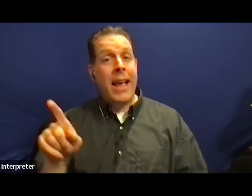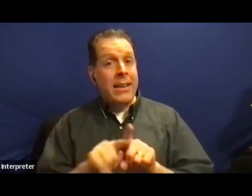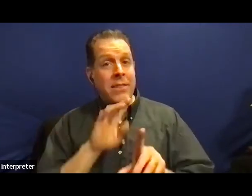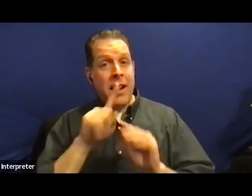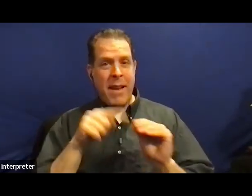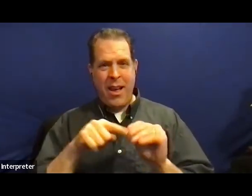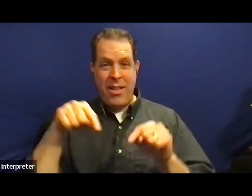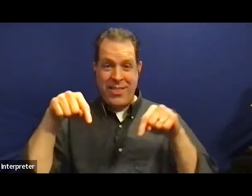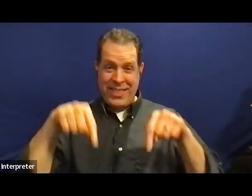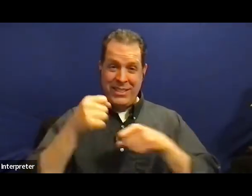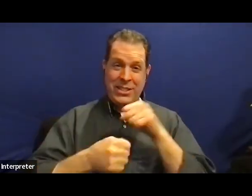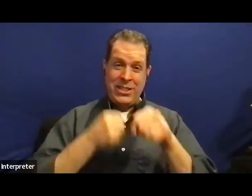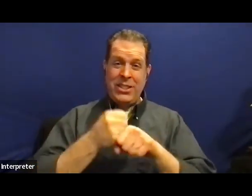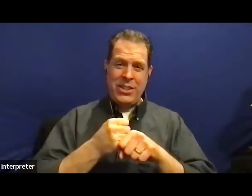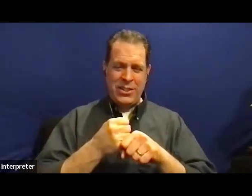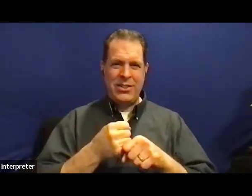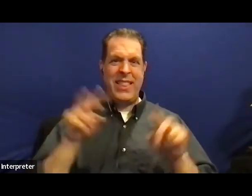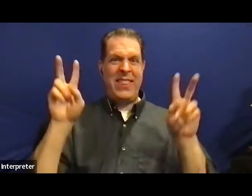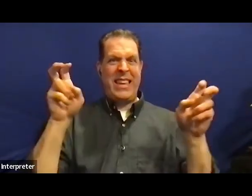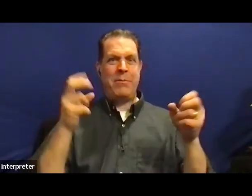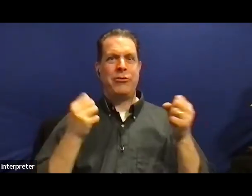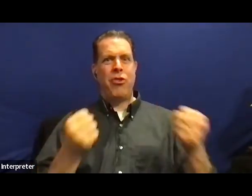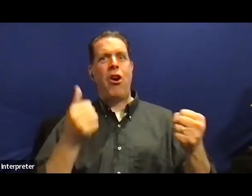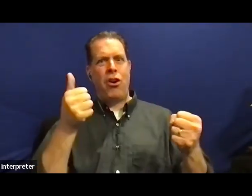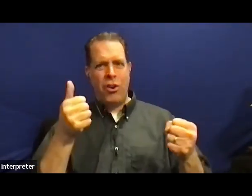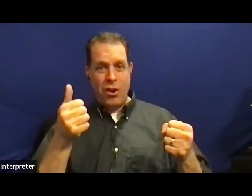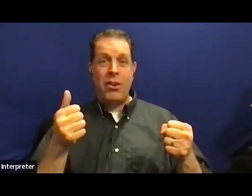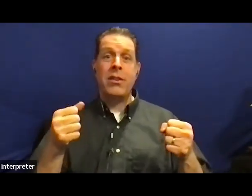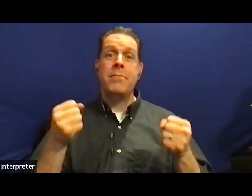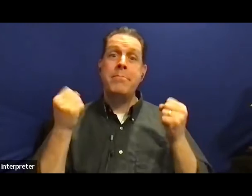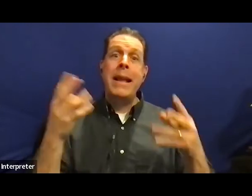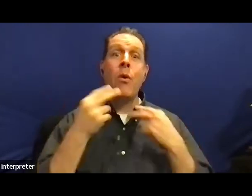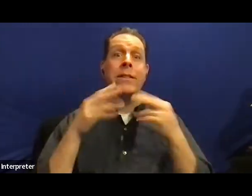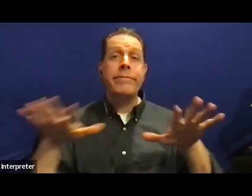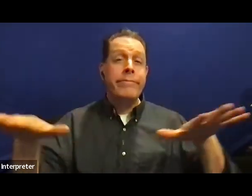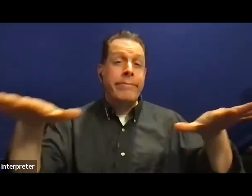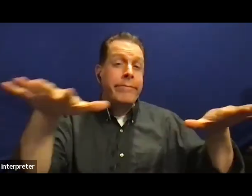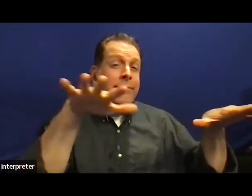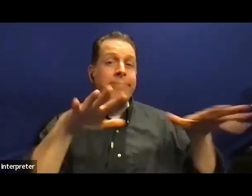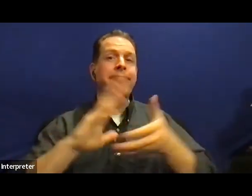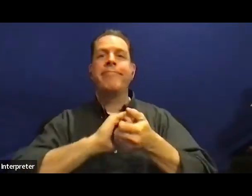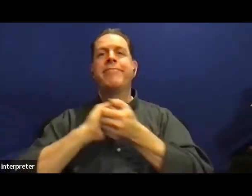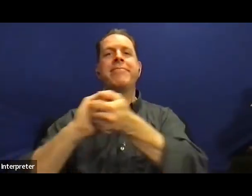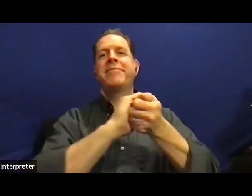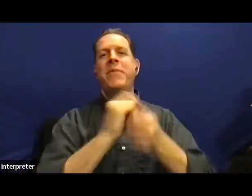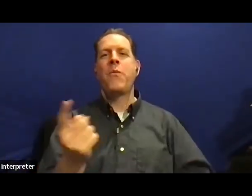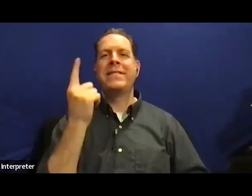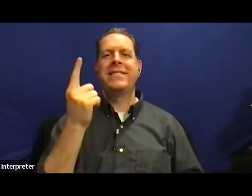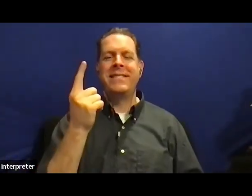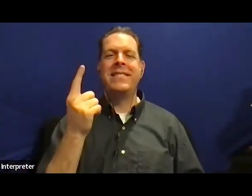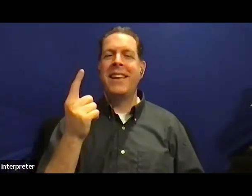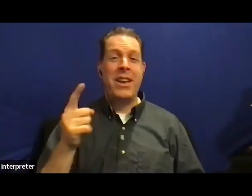is stronger. Many voices, one community. You know, you can't wish strength into